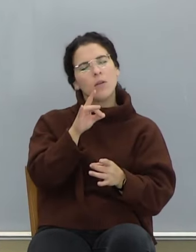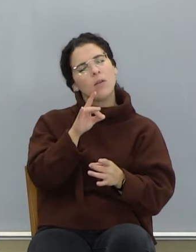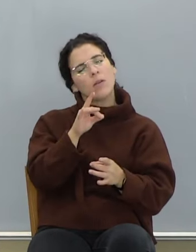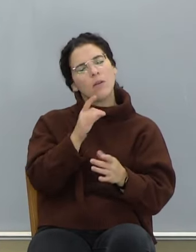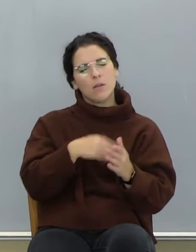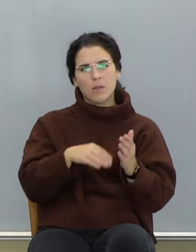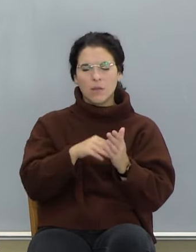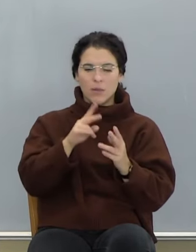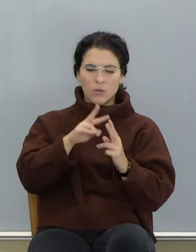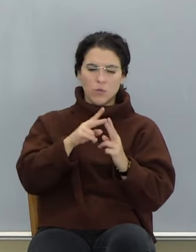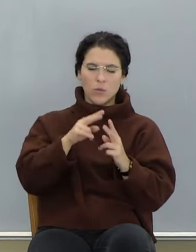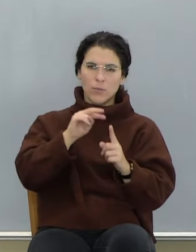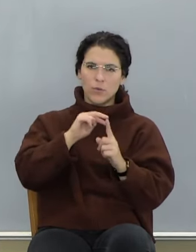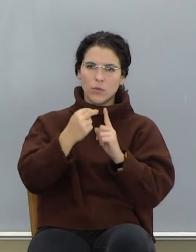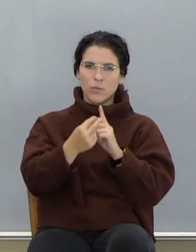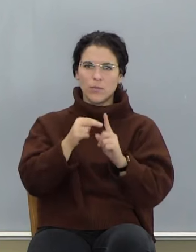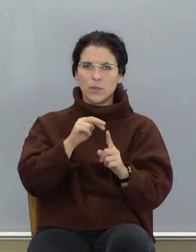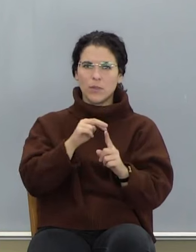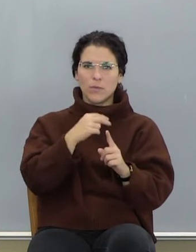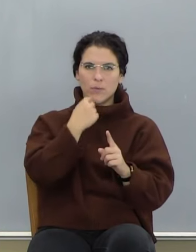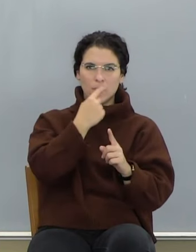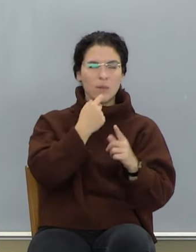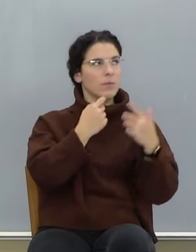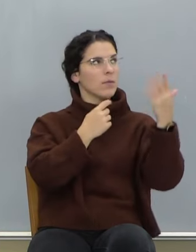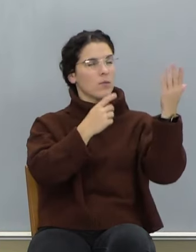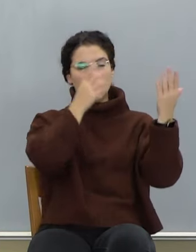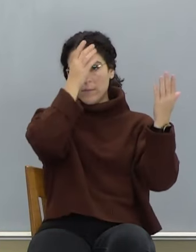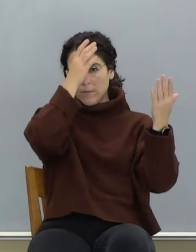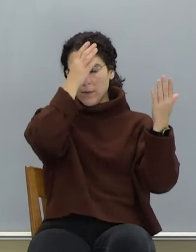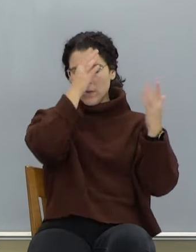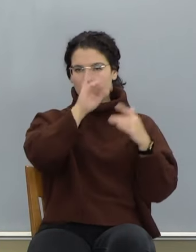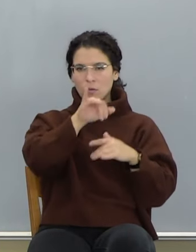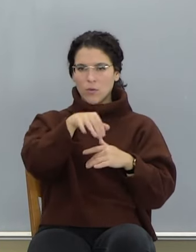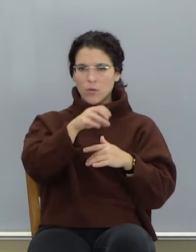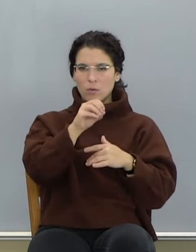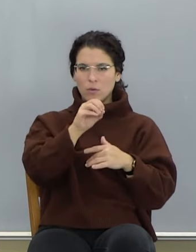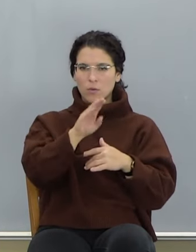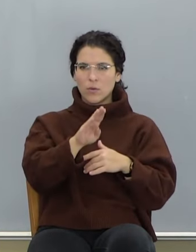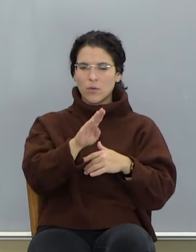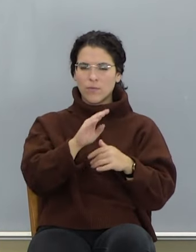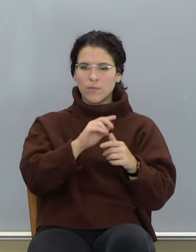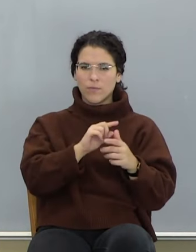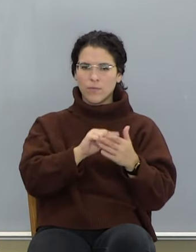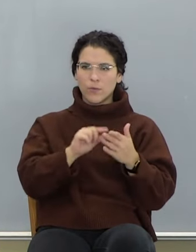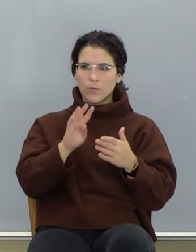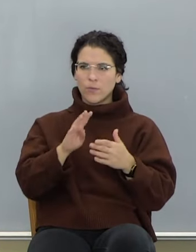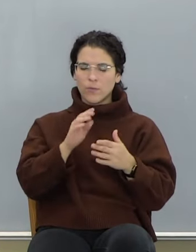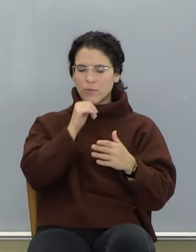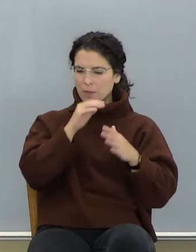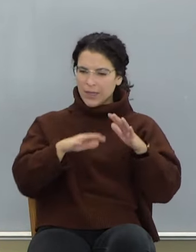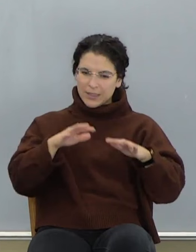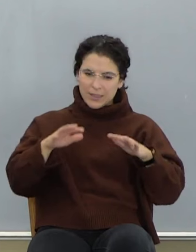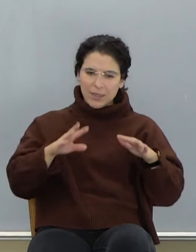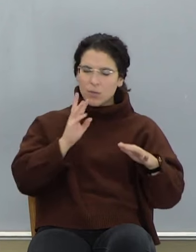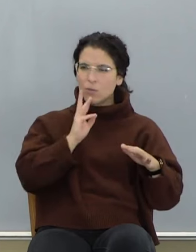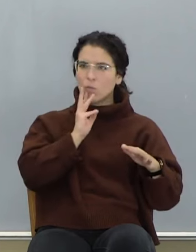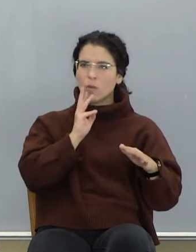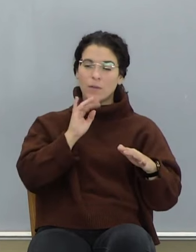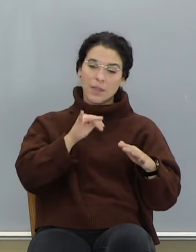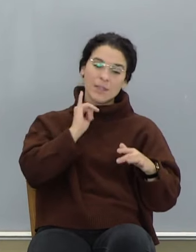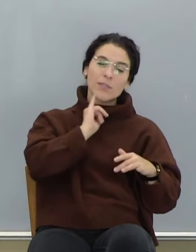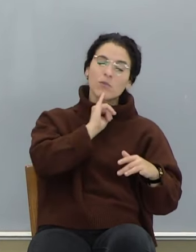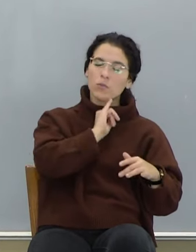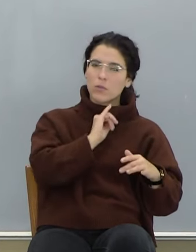dual perspective from the lips of their father Jacob, verse 4, unstable as water, that's